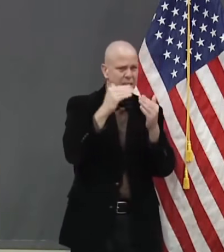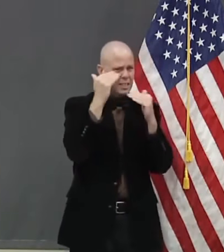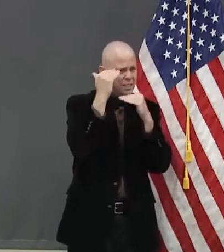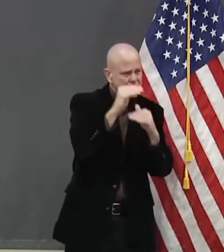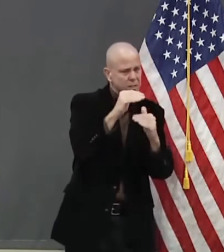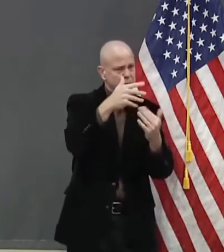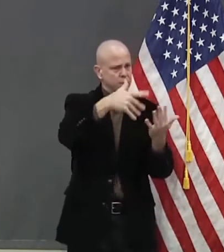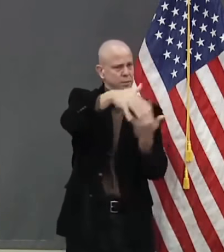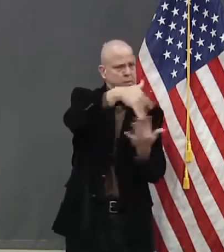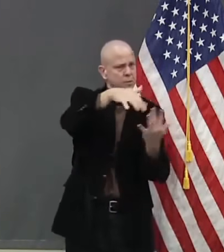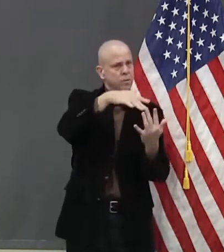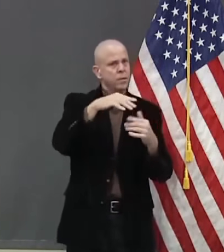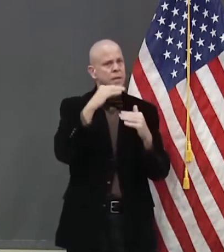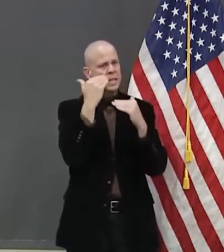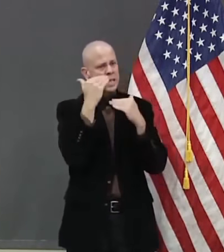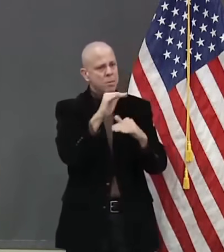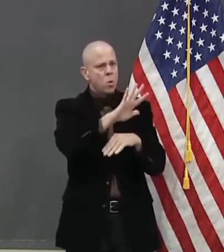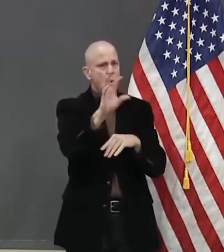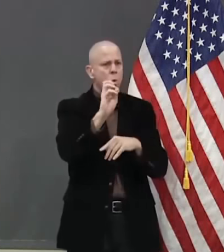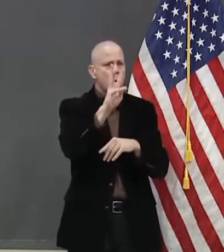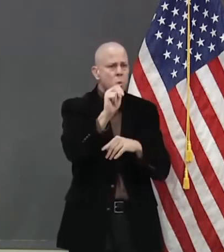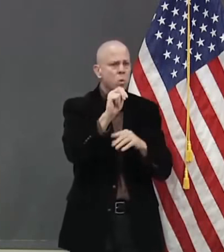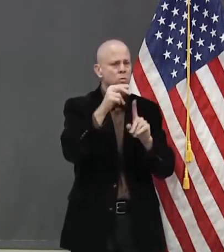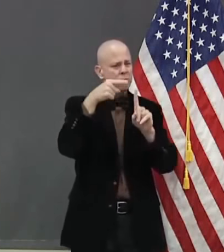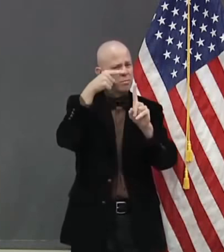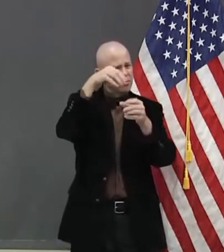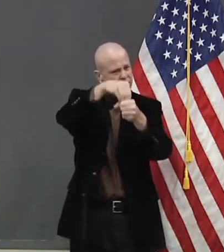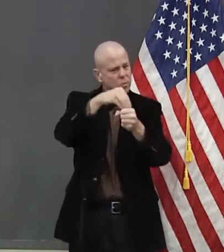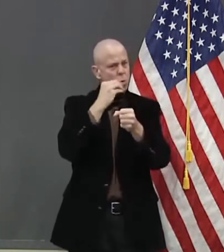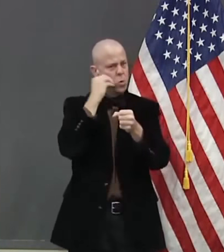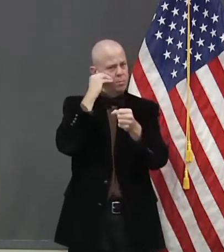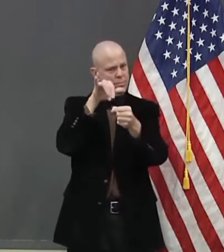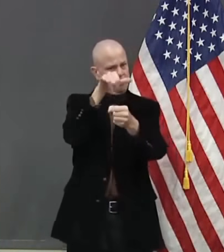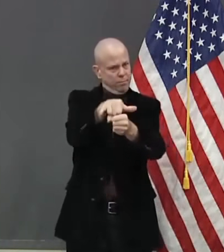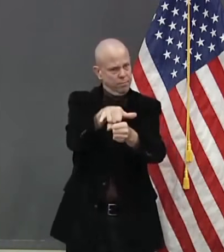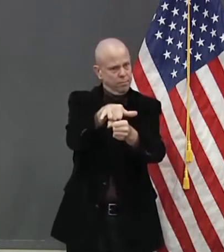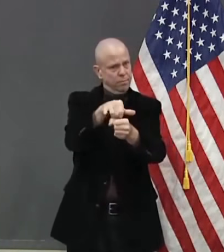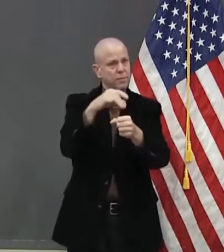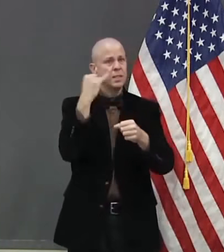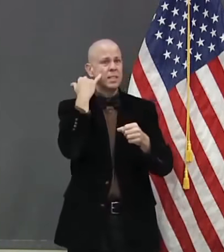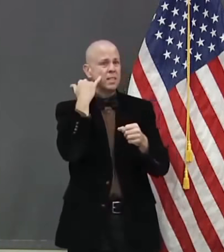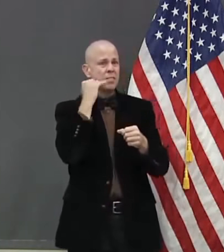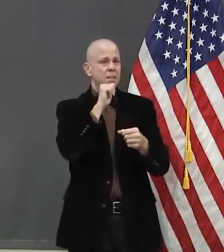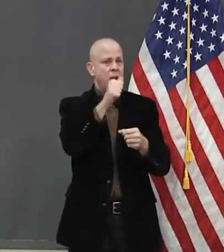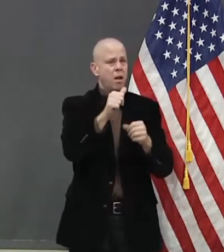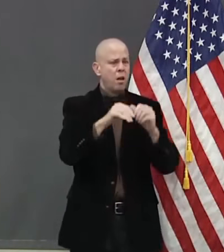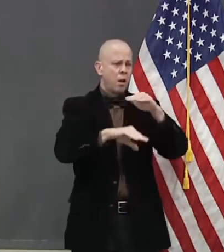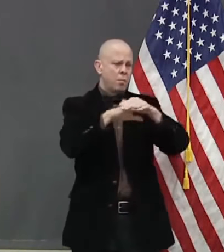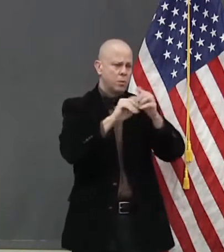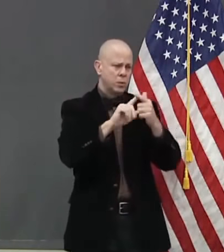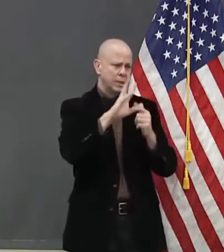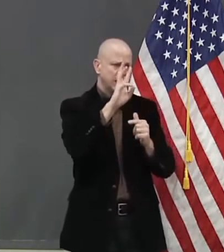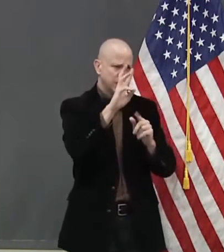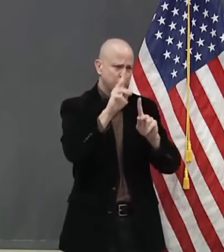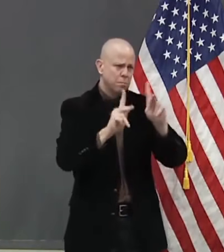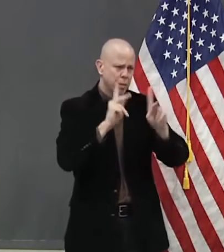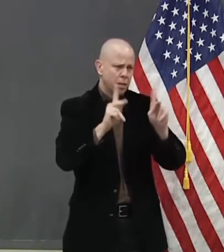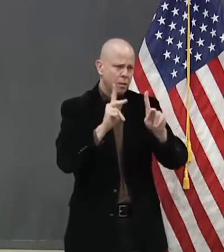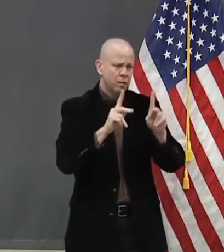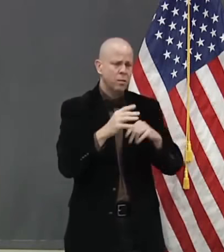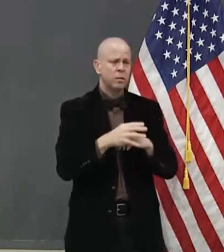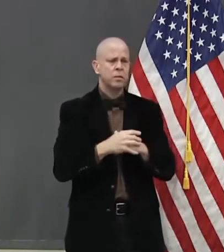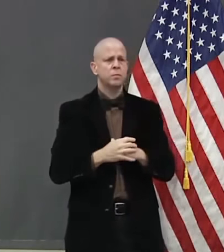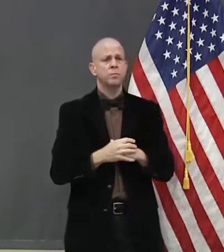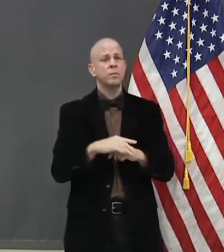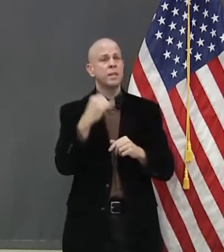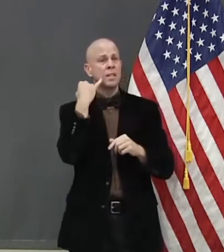limit it to that of their own household, otherwise limited to 6 and under. If I do need to take further